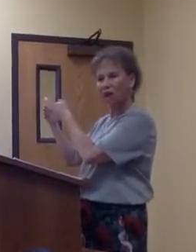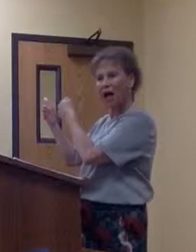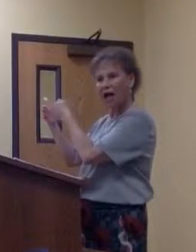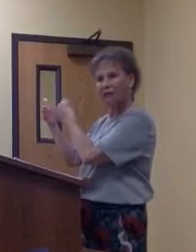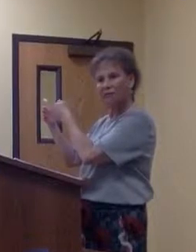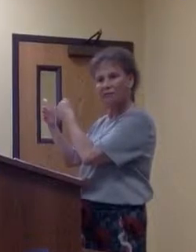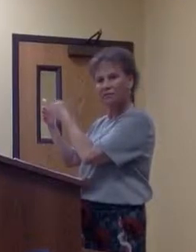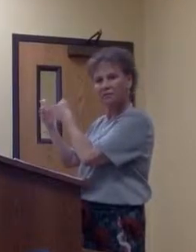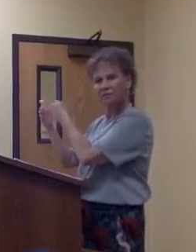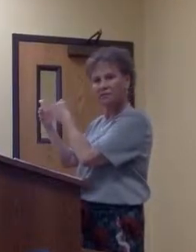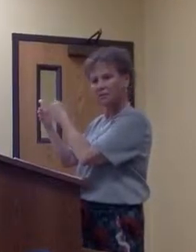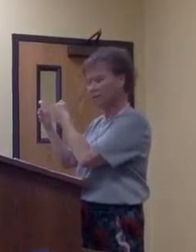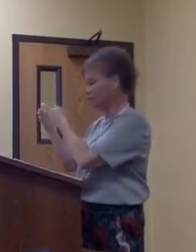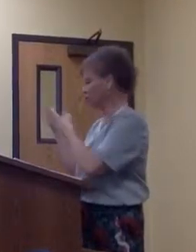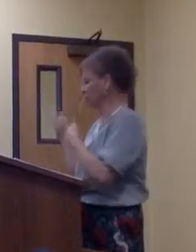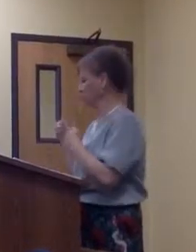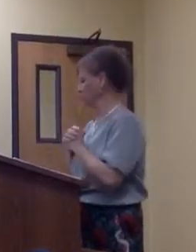by, near to.